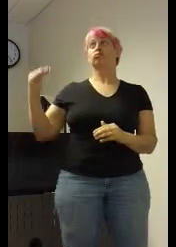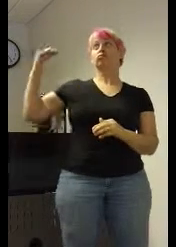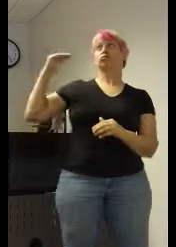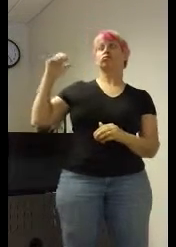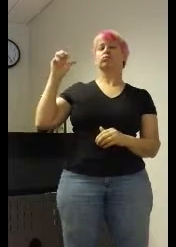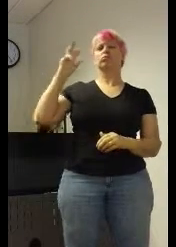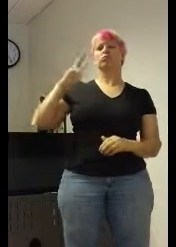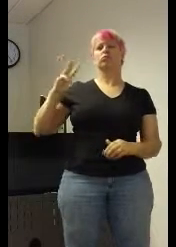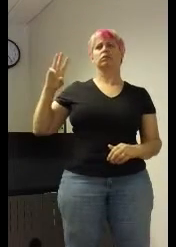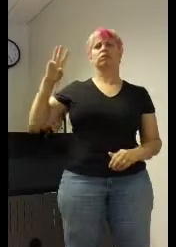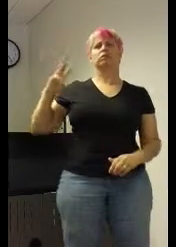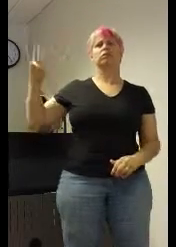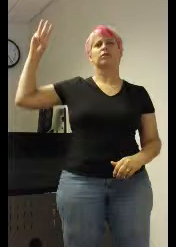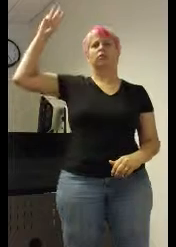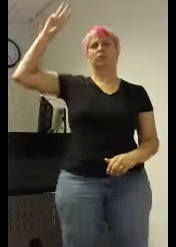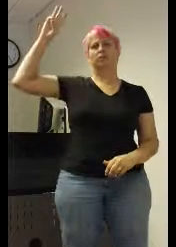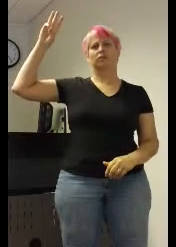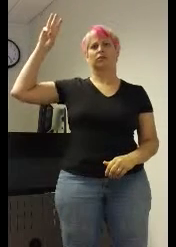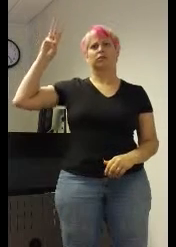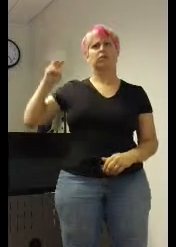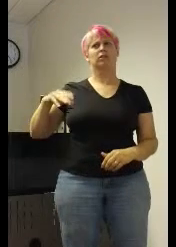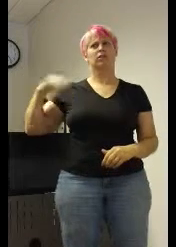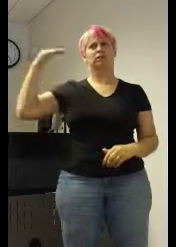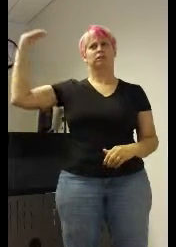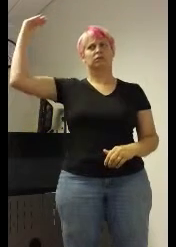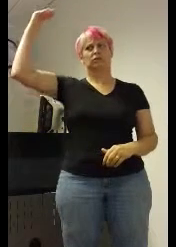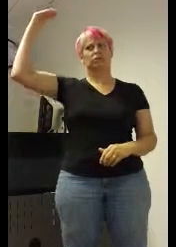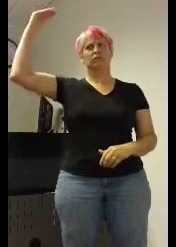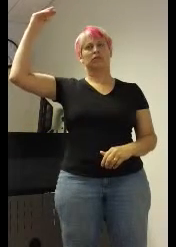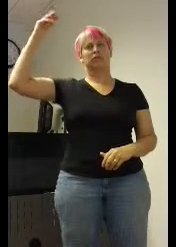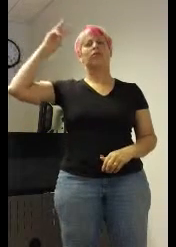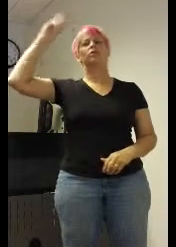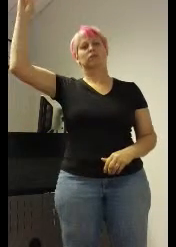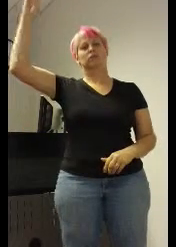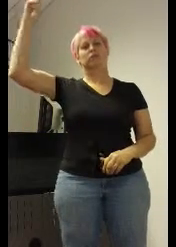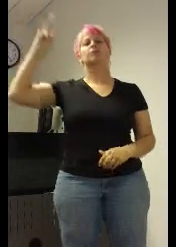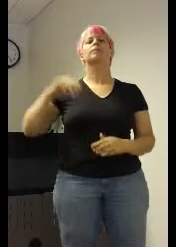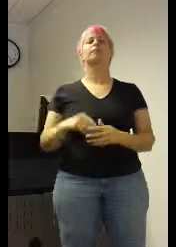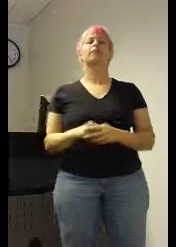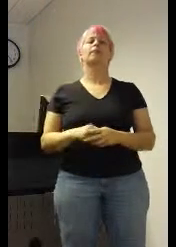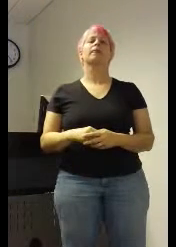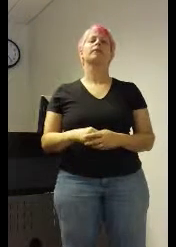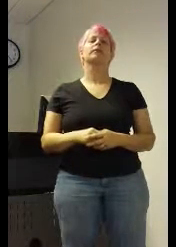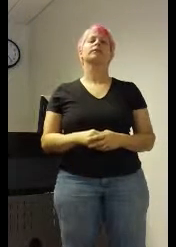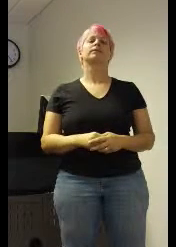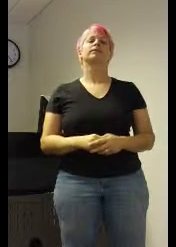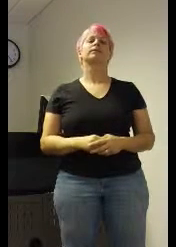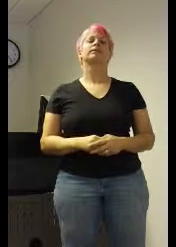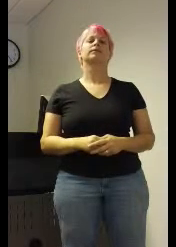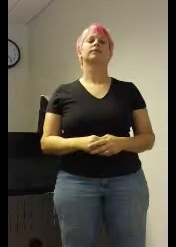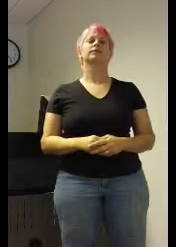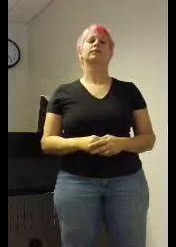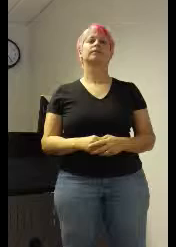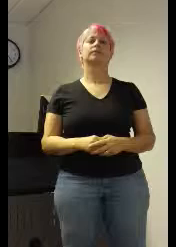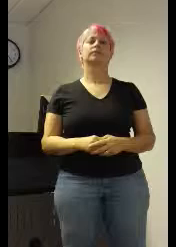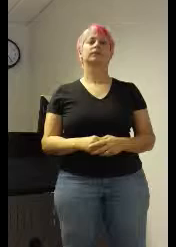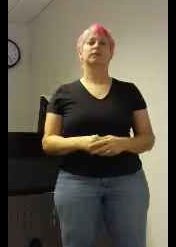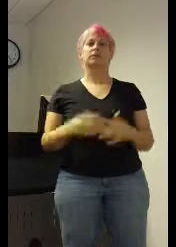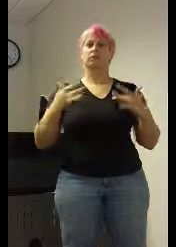just bumps into things. That's part of her ADHD. She's got the impulses, she wants to